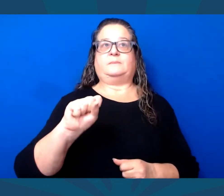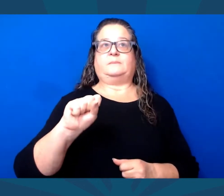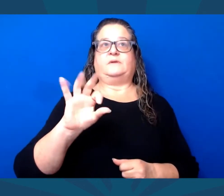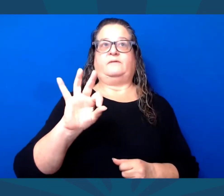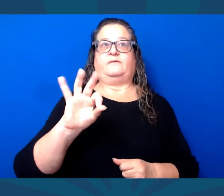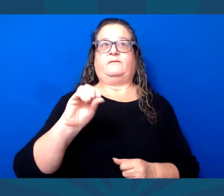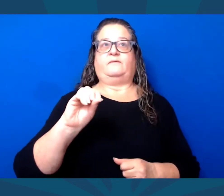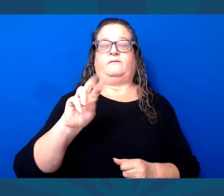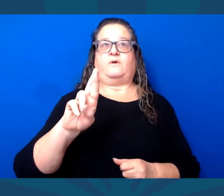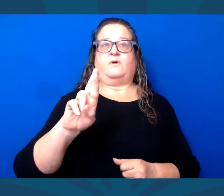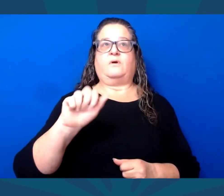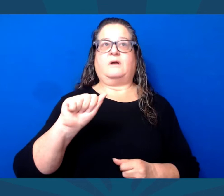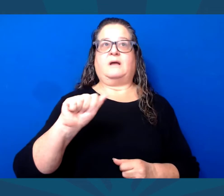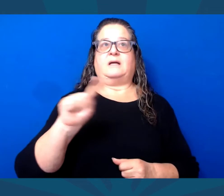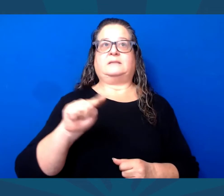shamsforaz.com.